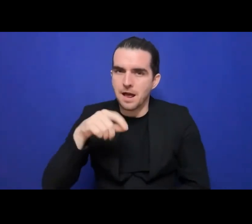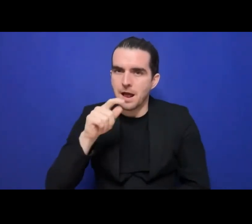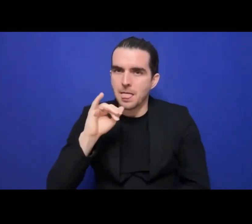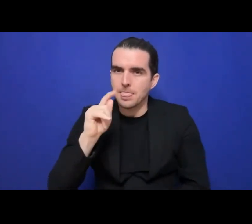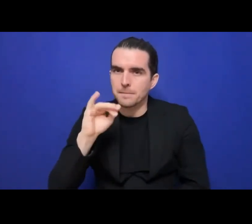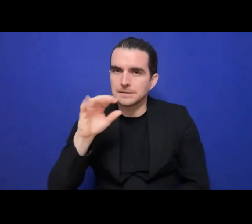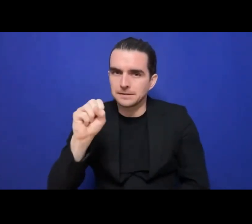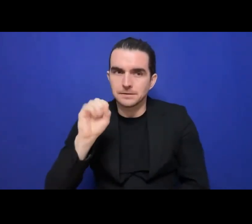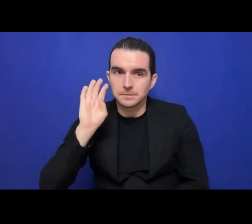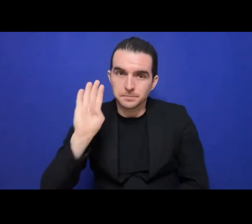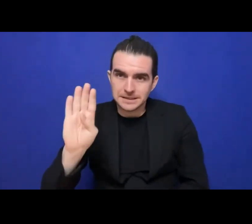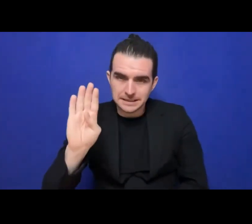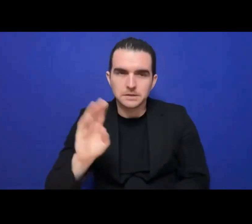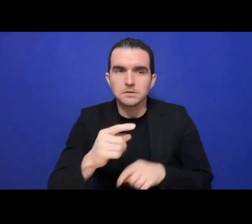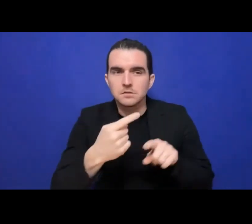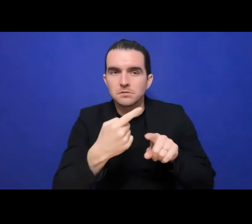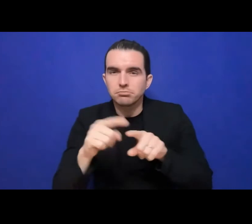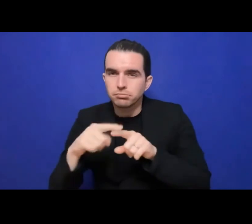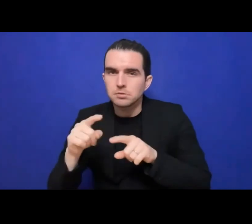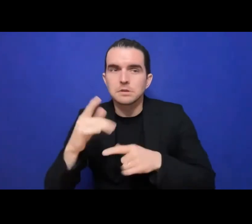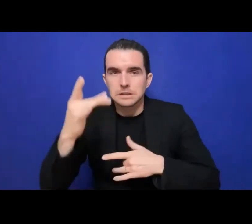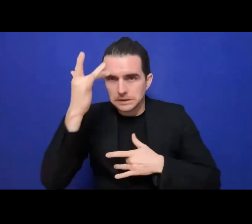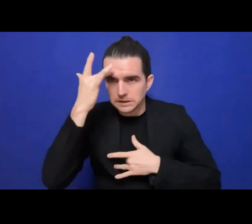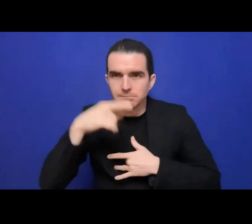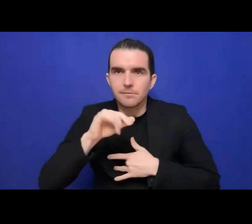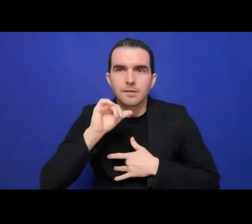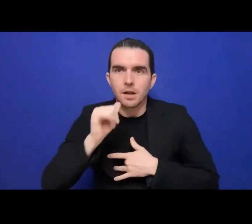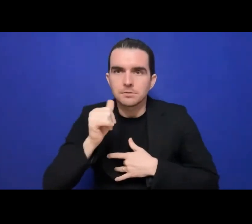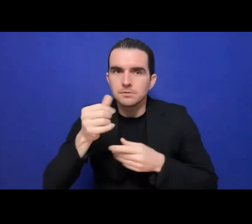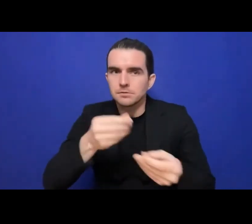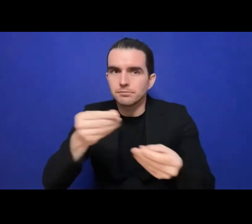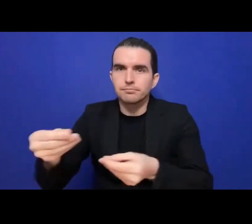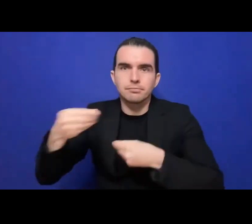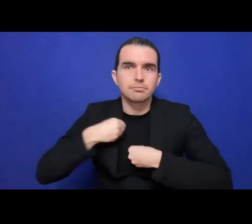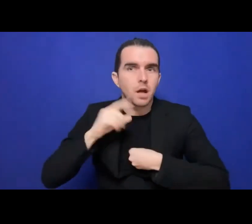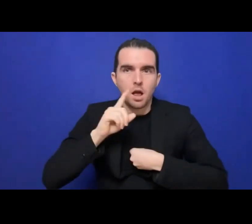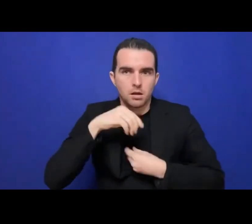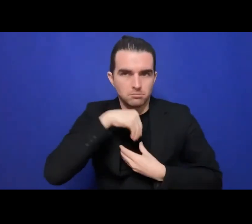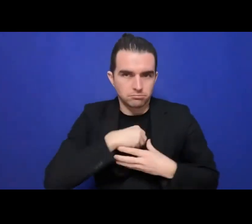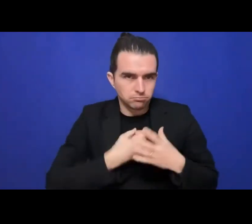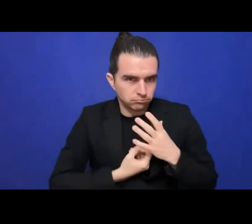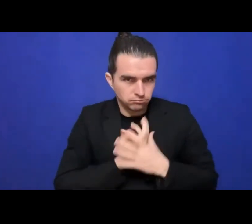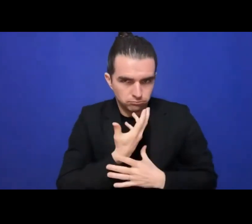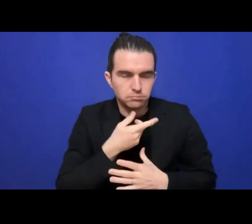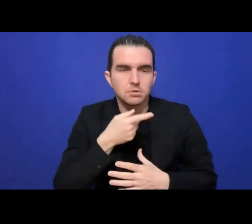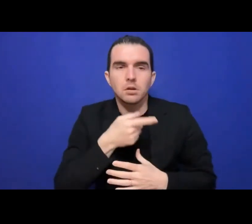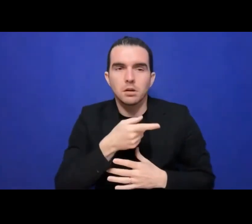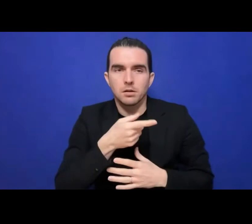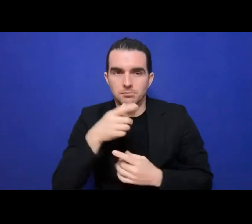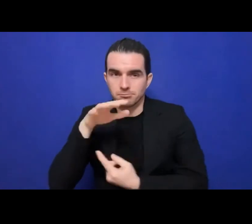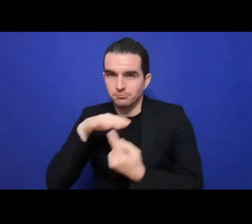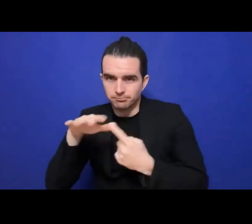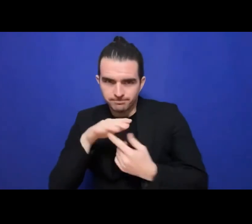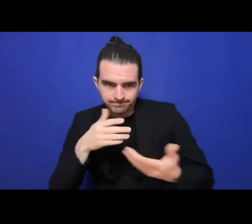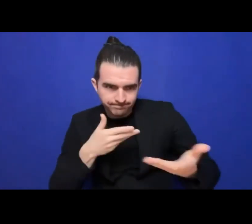currently requested to have an active role to support two main responsibilities, which are expected to highly impact